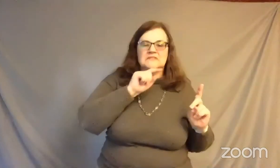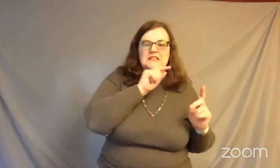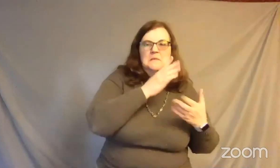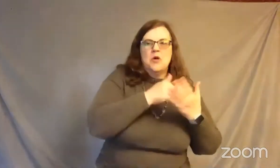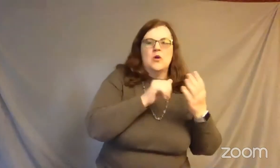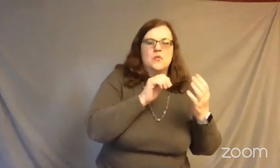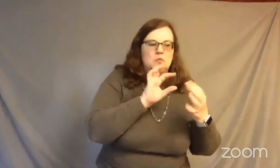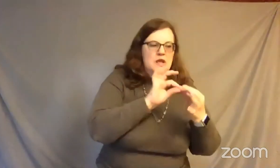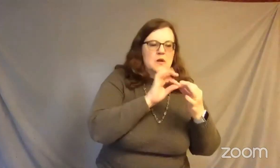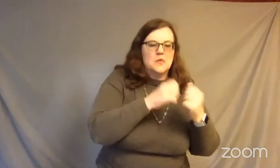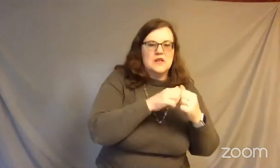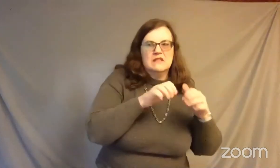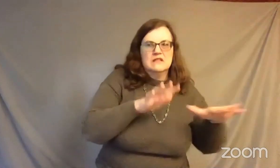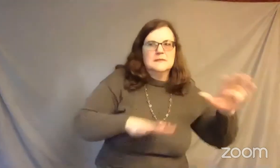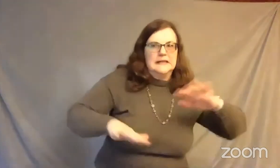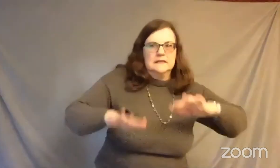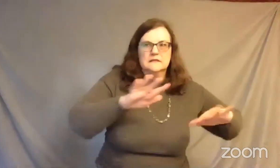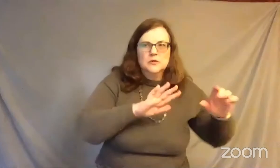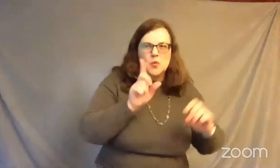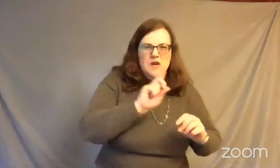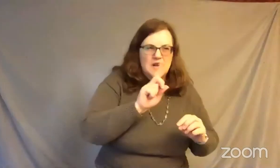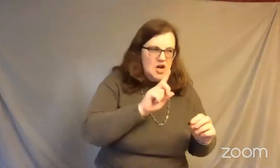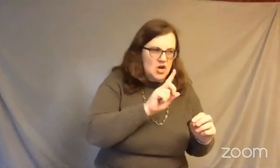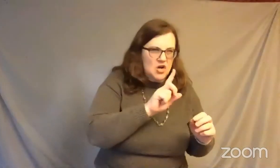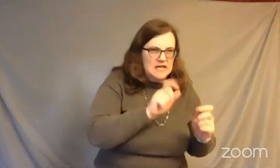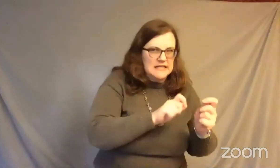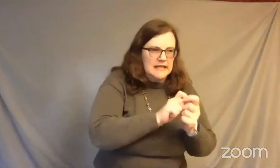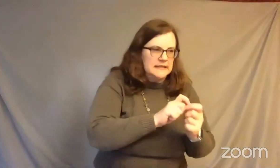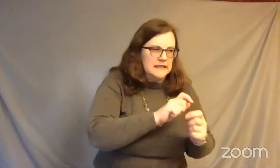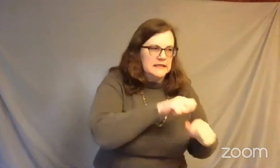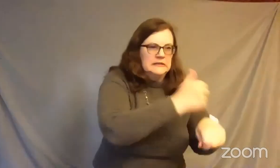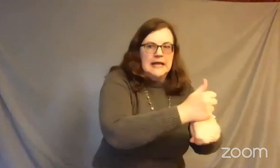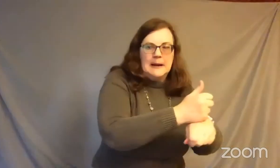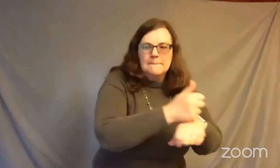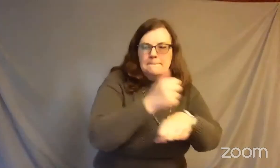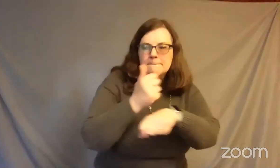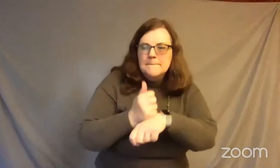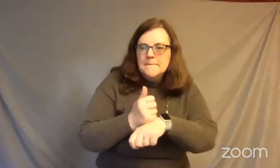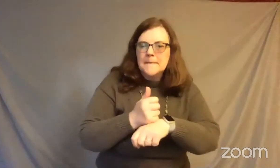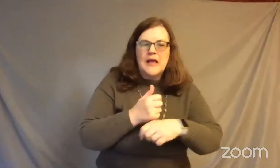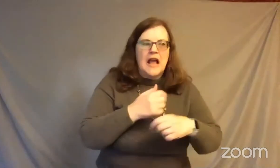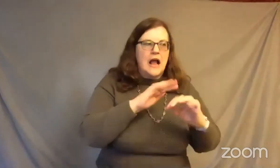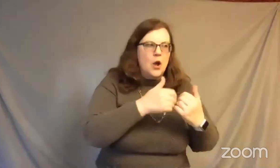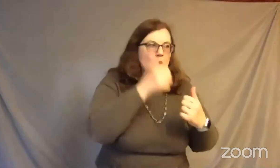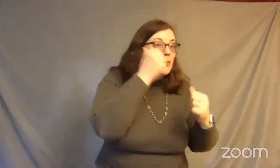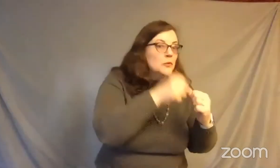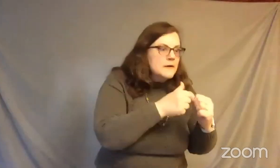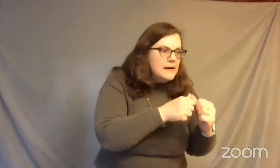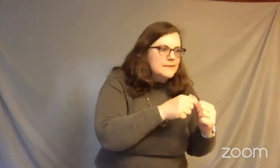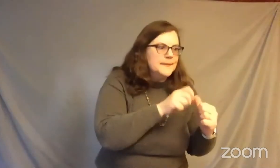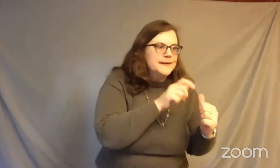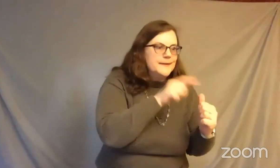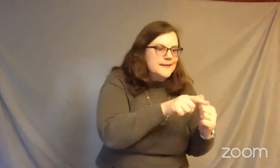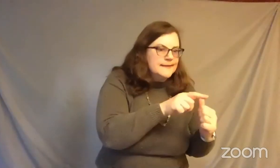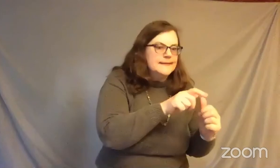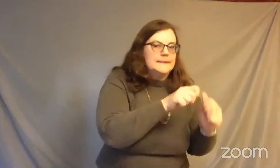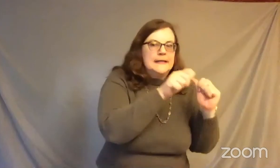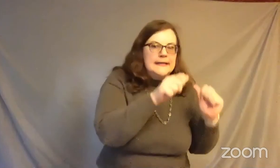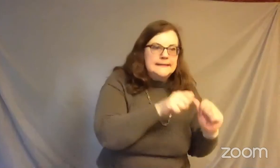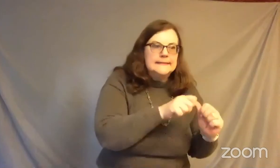But there are some differences, and that occurs where we see space used, where we see linguistic structures set